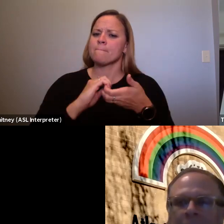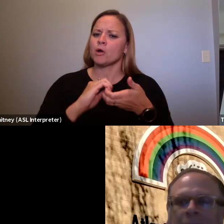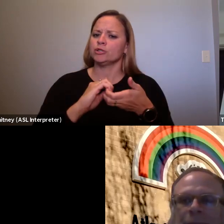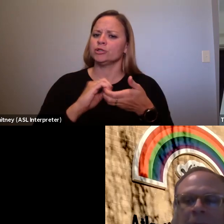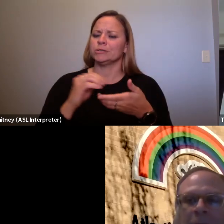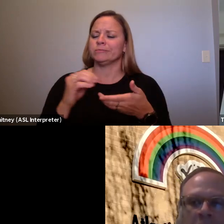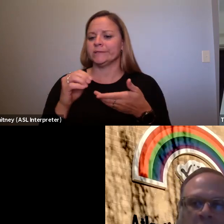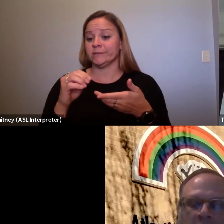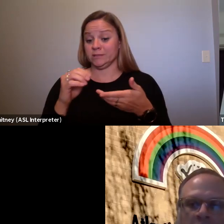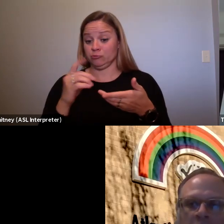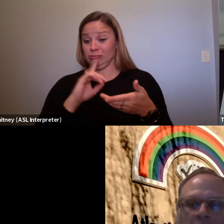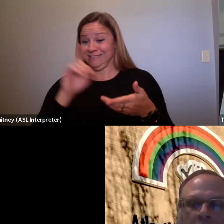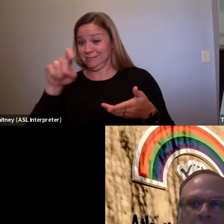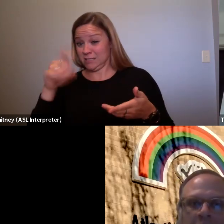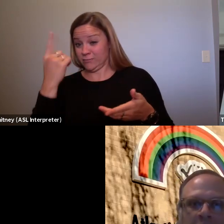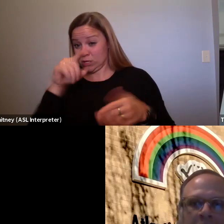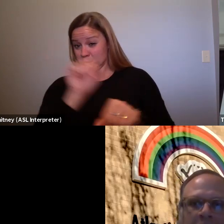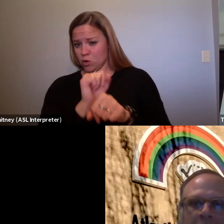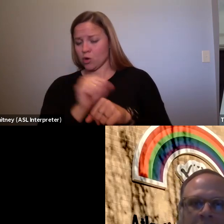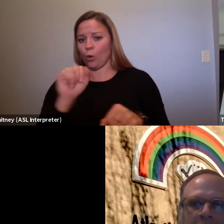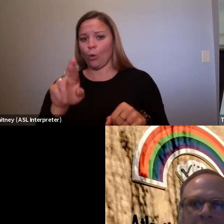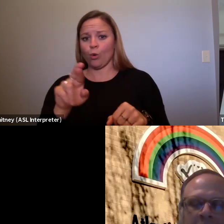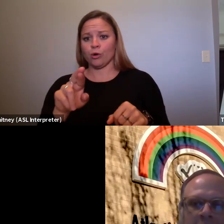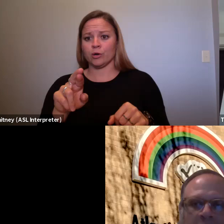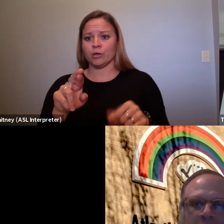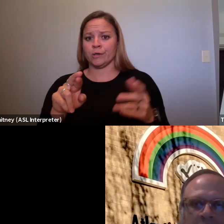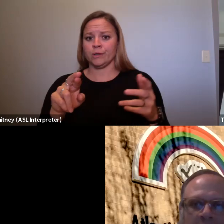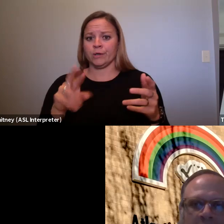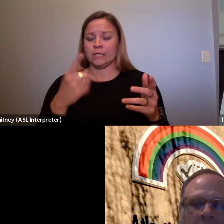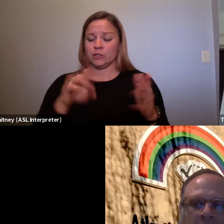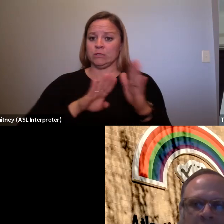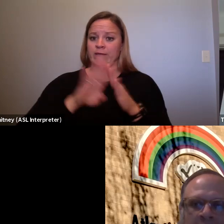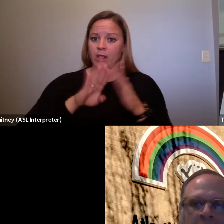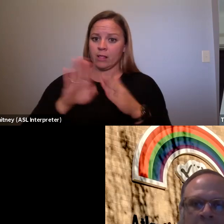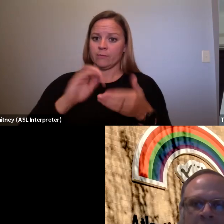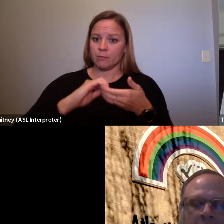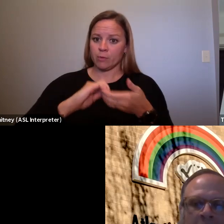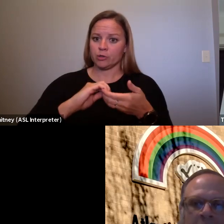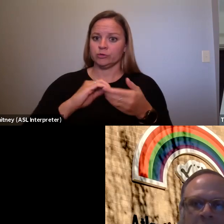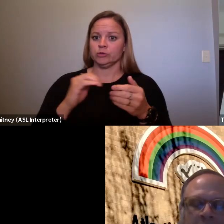either been necessary for this work, or have you all built through your work with the mobile unit and for people who